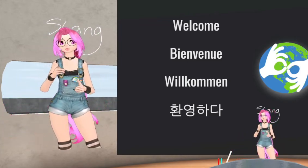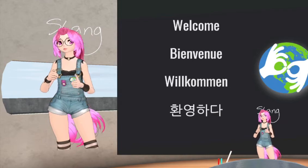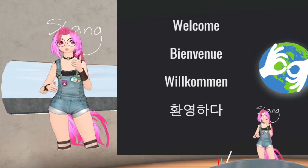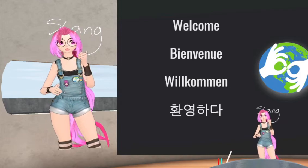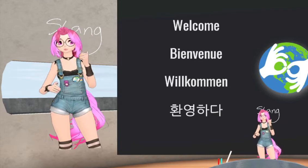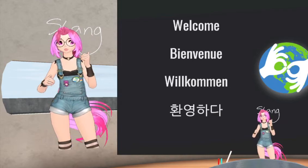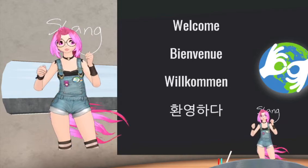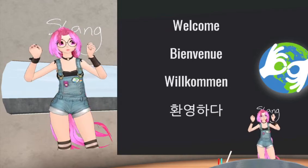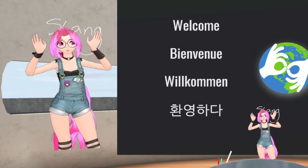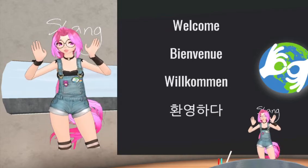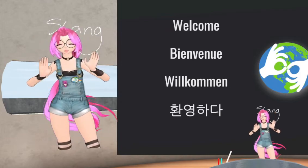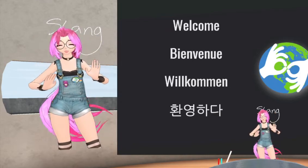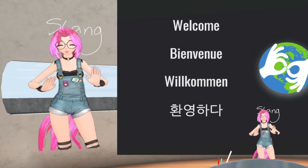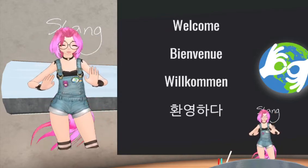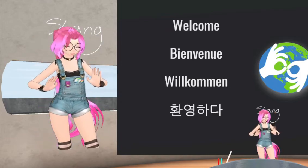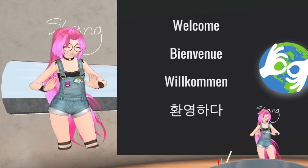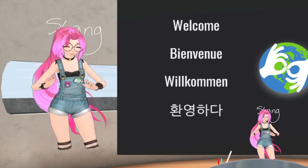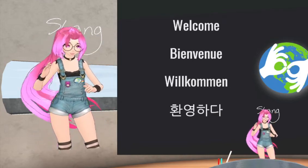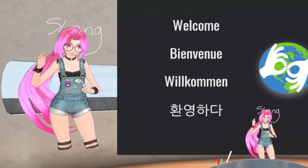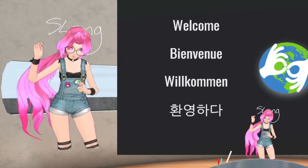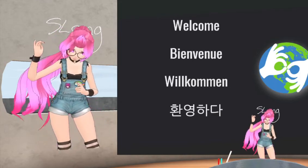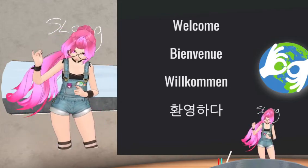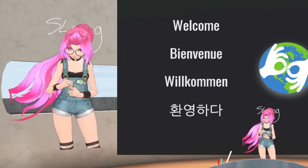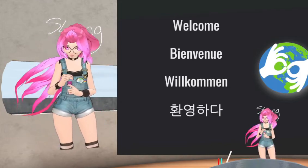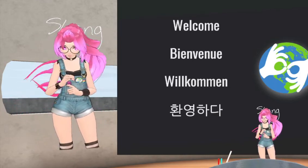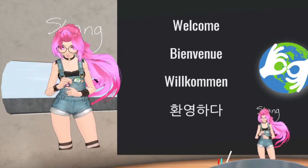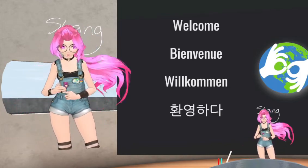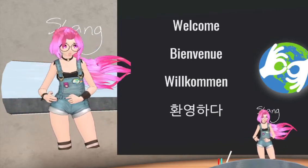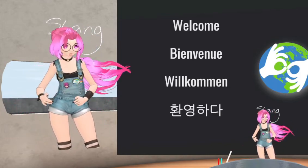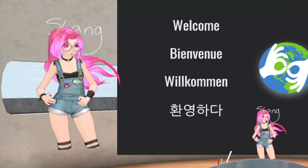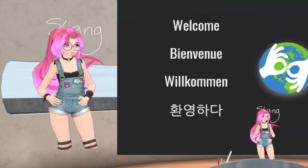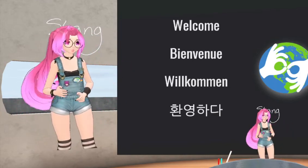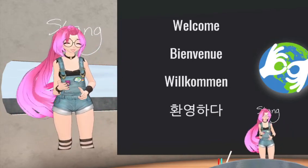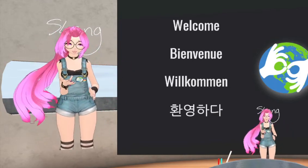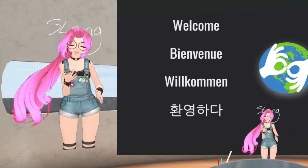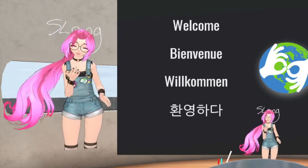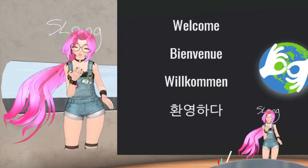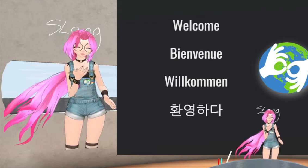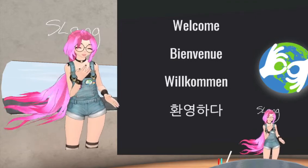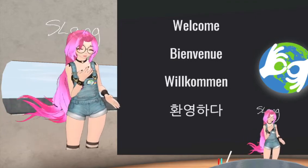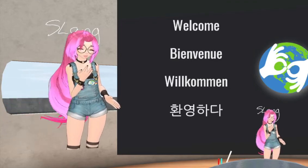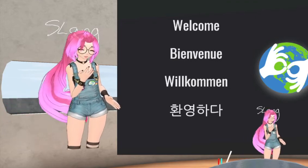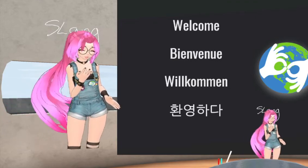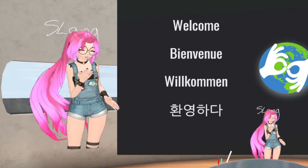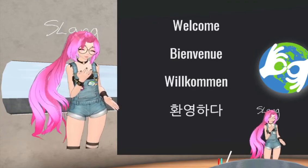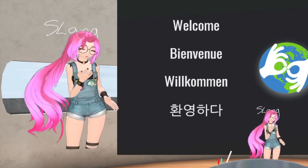guess? This is the hardest one, and it's also a new one. I was told by a deaf teenager, and